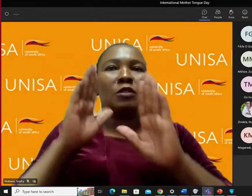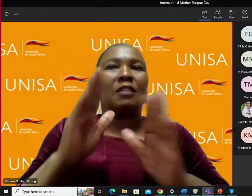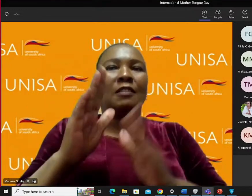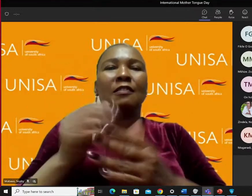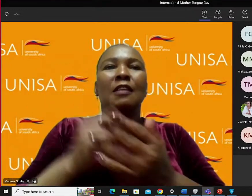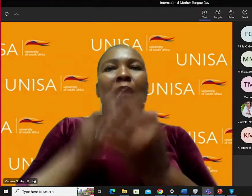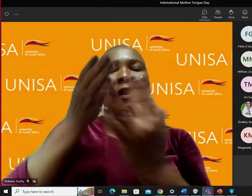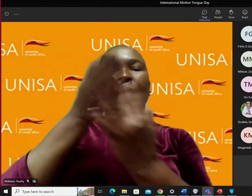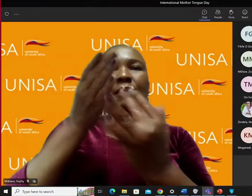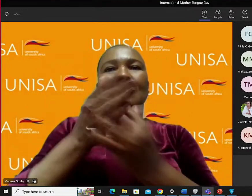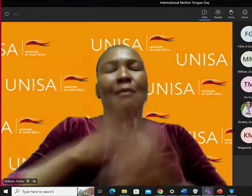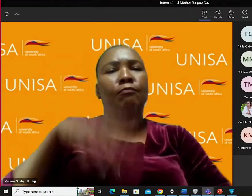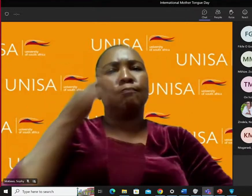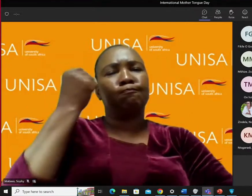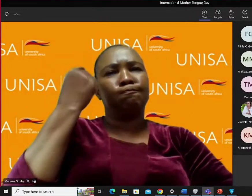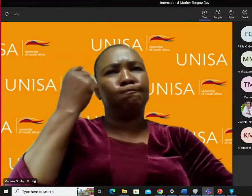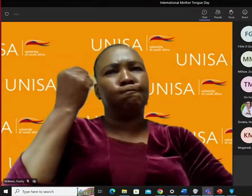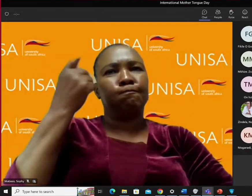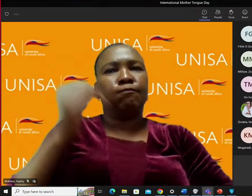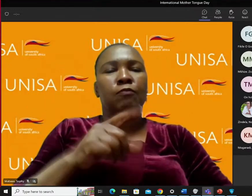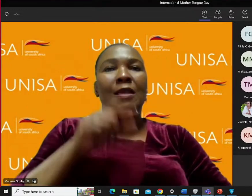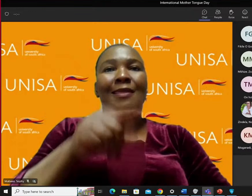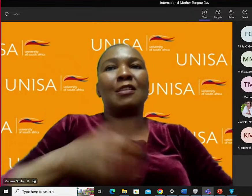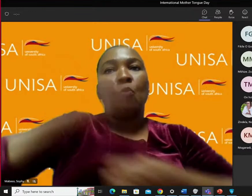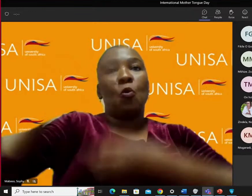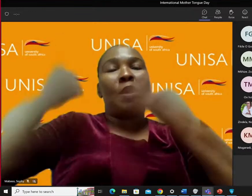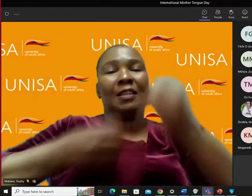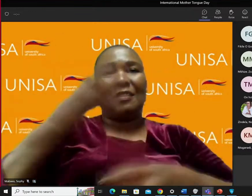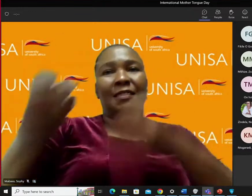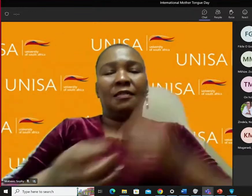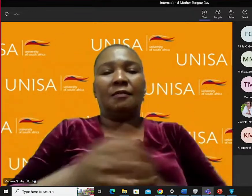their understanding of the poetry.